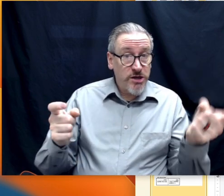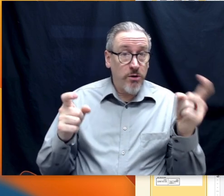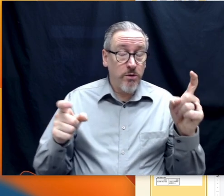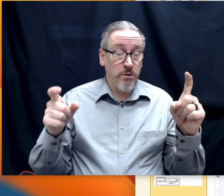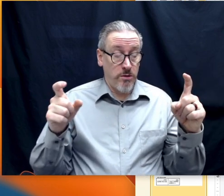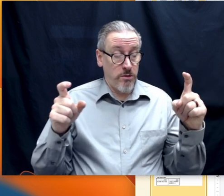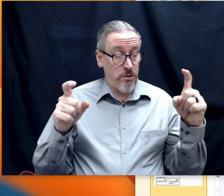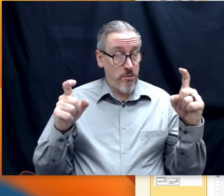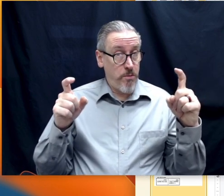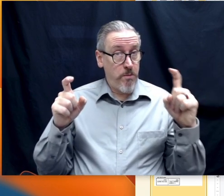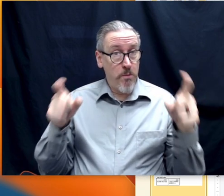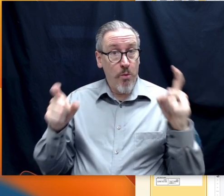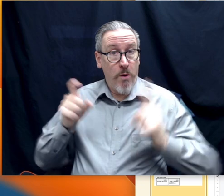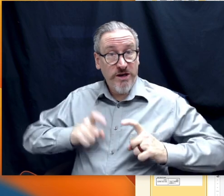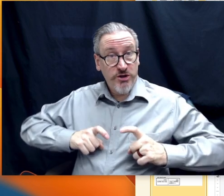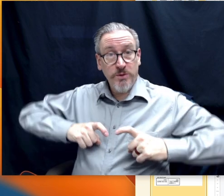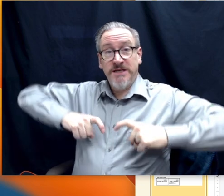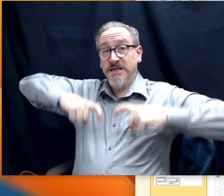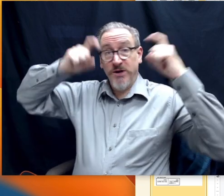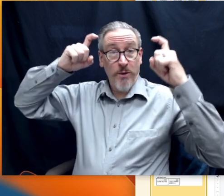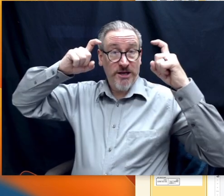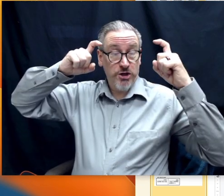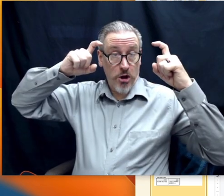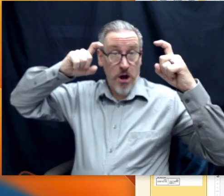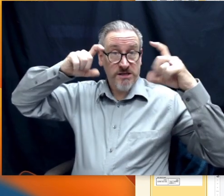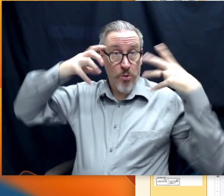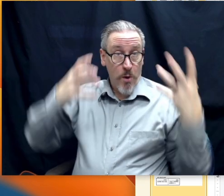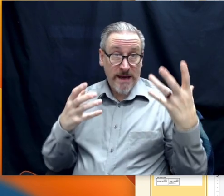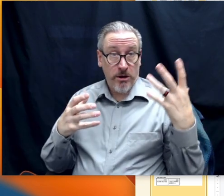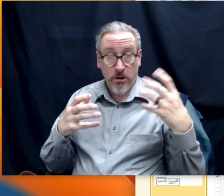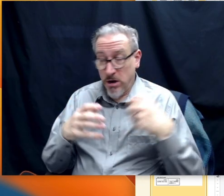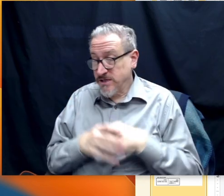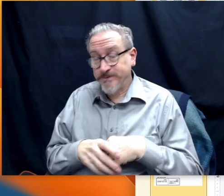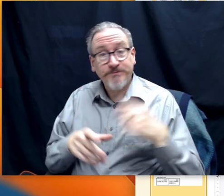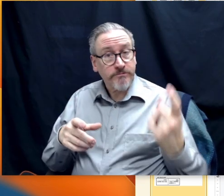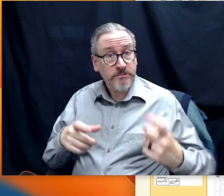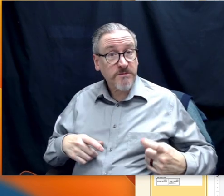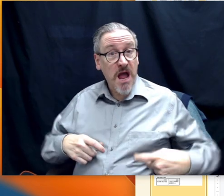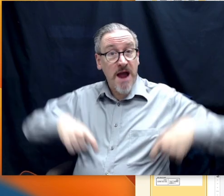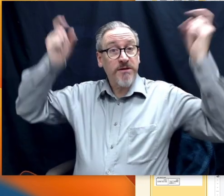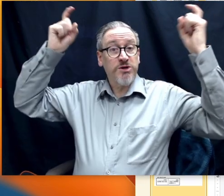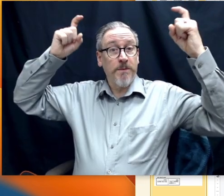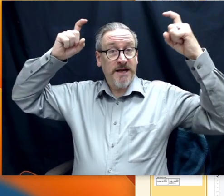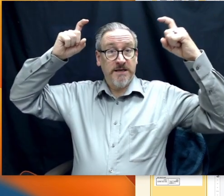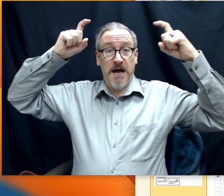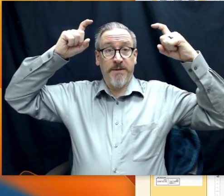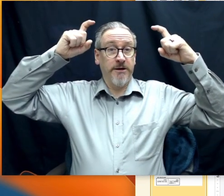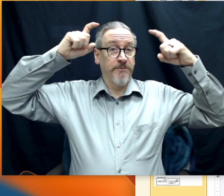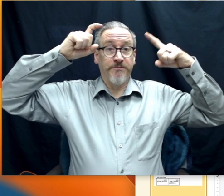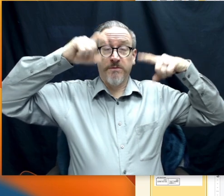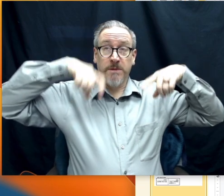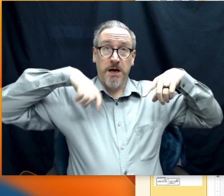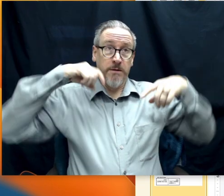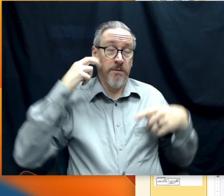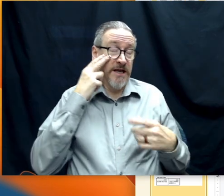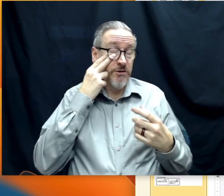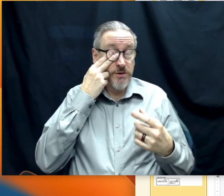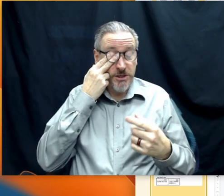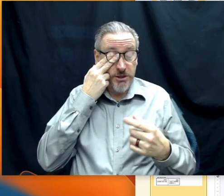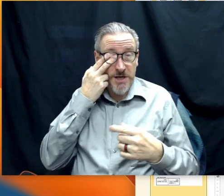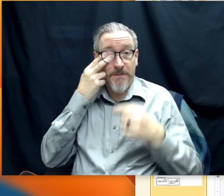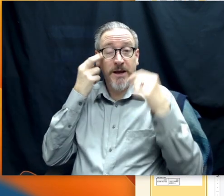Okay, so when we do a WH clause, when clause, eyebrows go up like a topic,